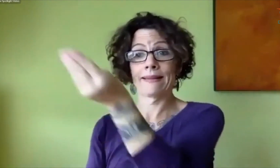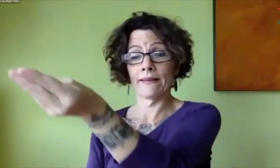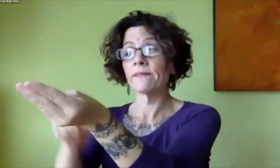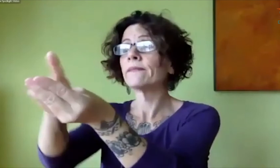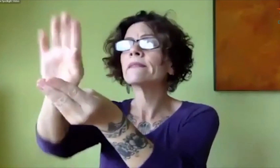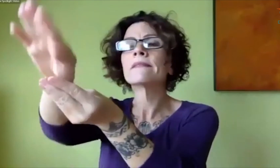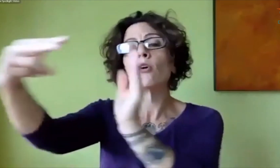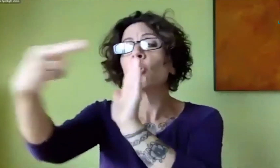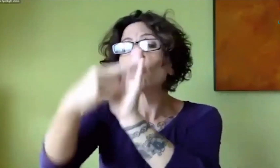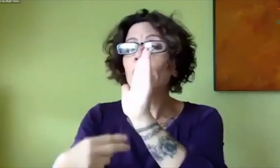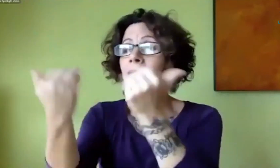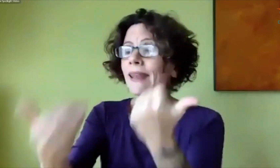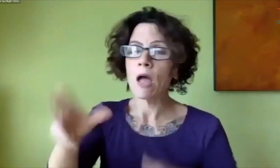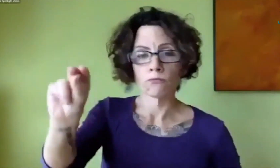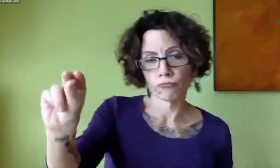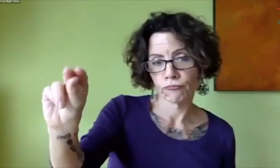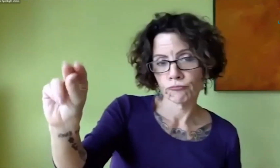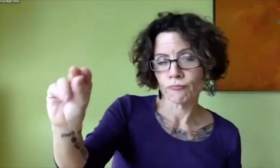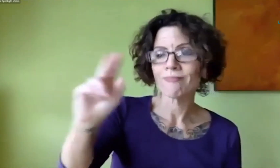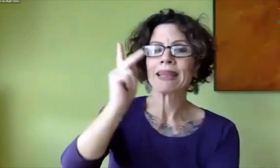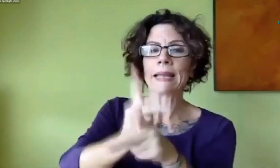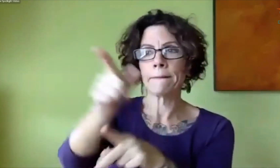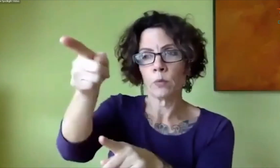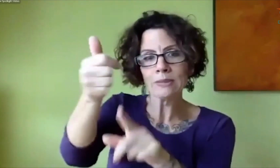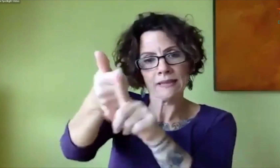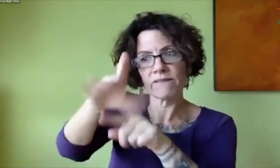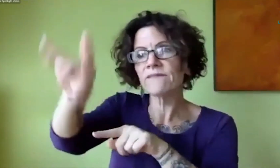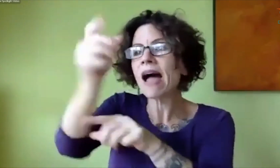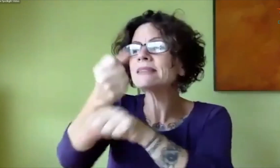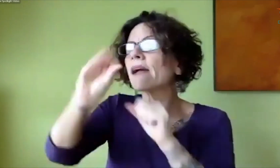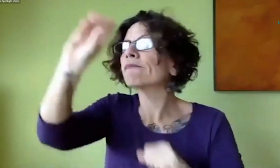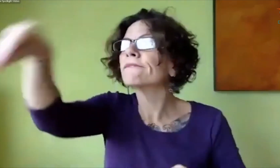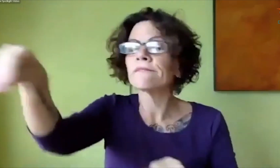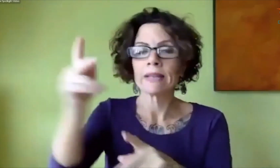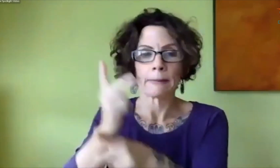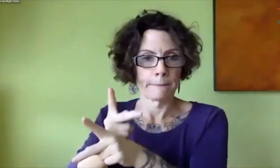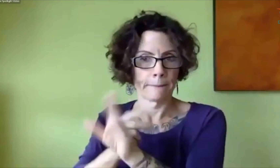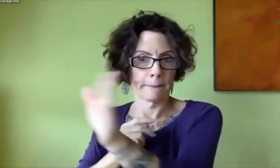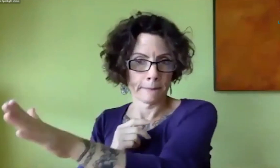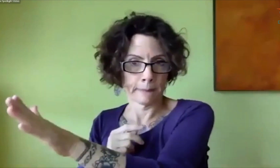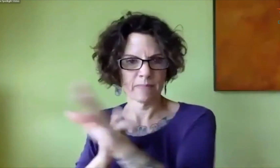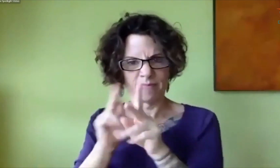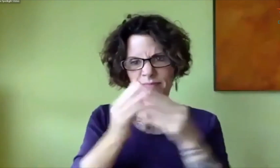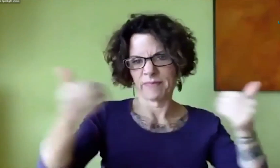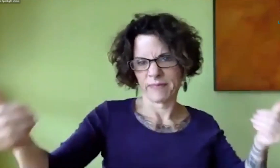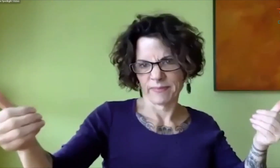it goes back to communication. You let the executor know where to find your